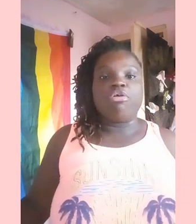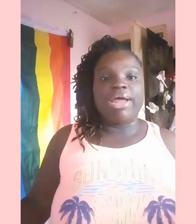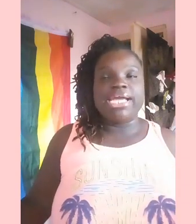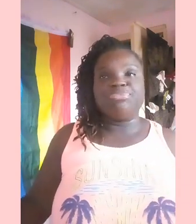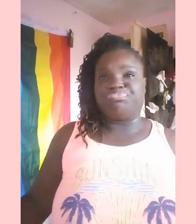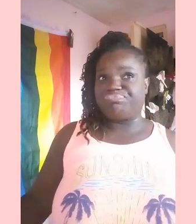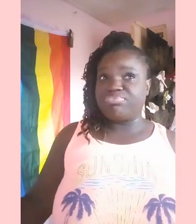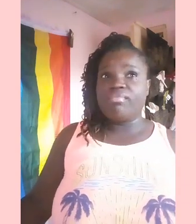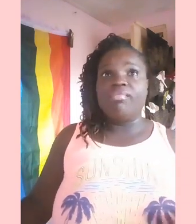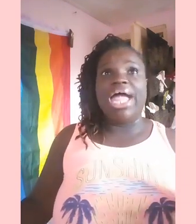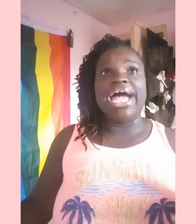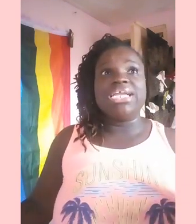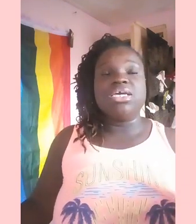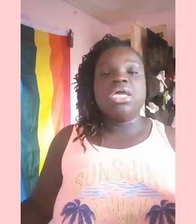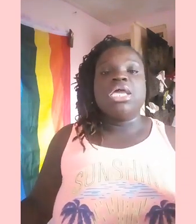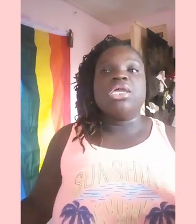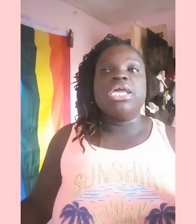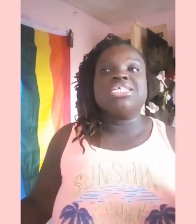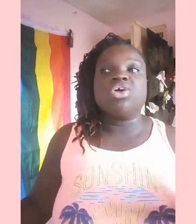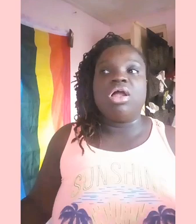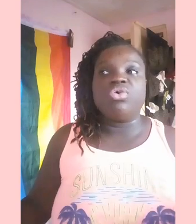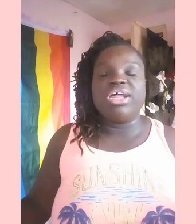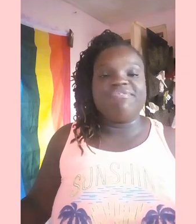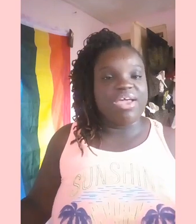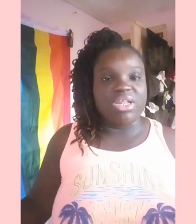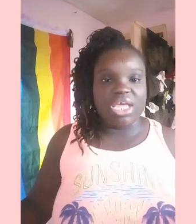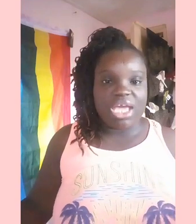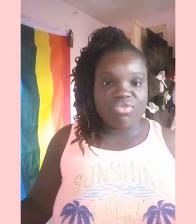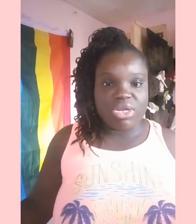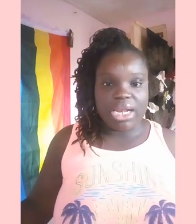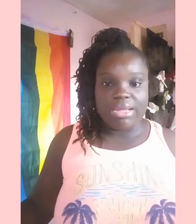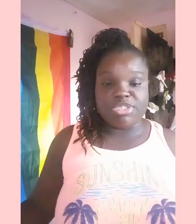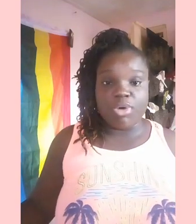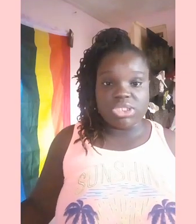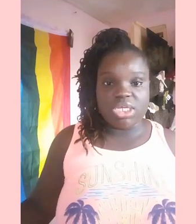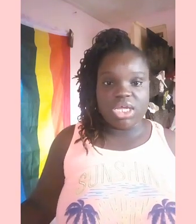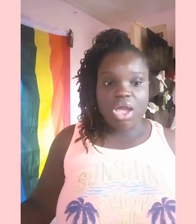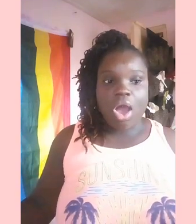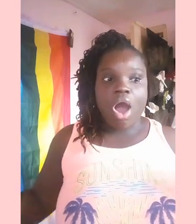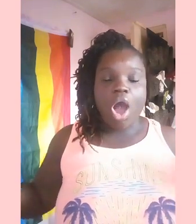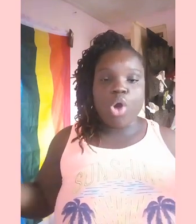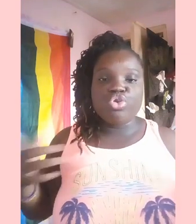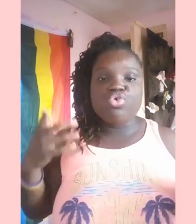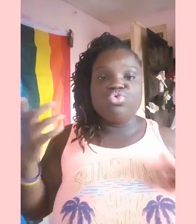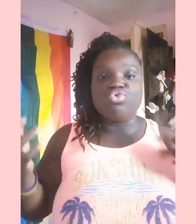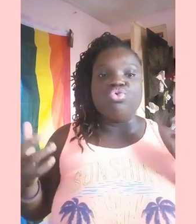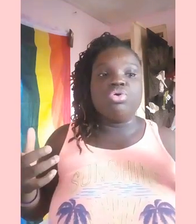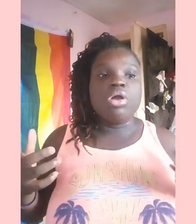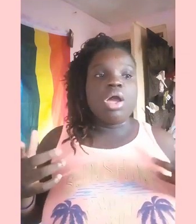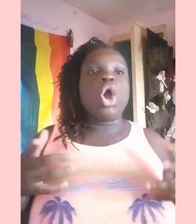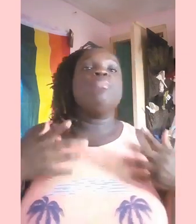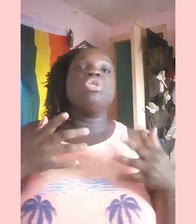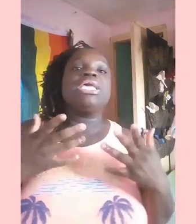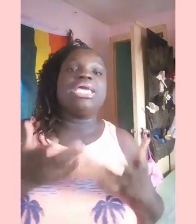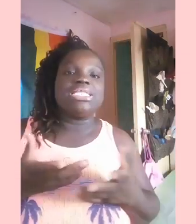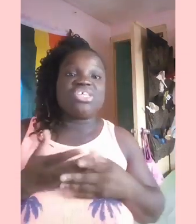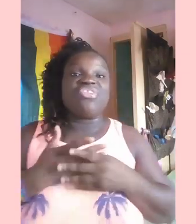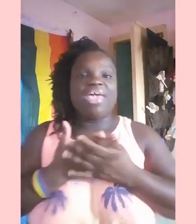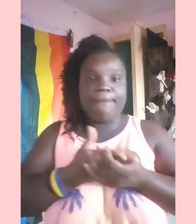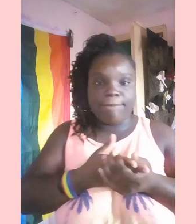right? And it is all good and fine when they can read their lips, but how do you communicate to them?